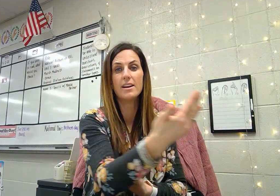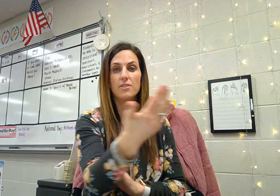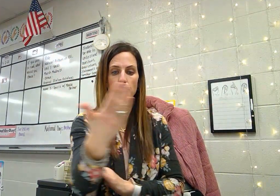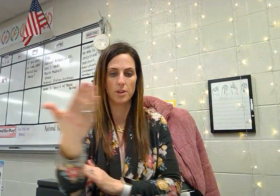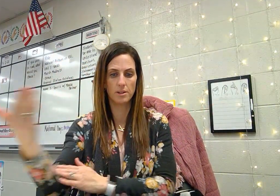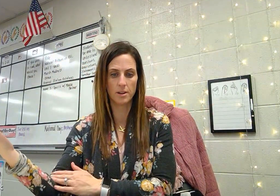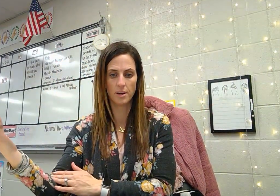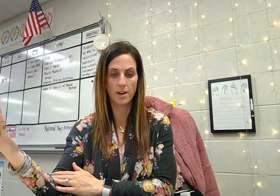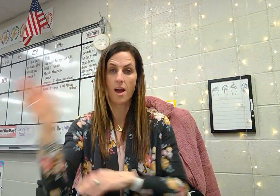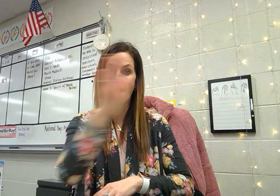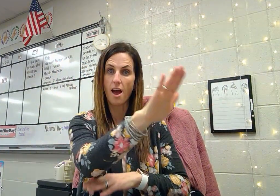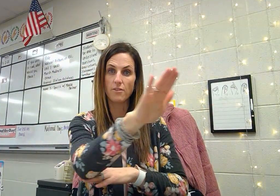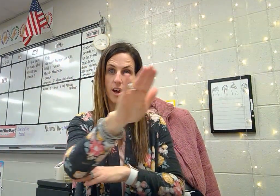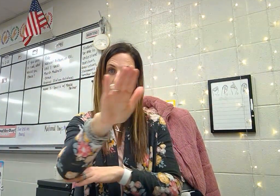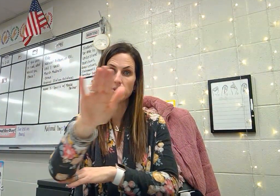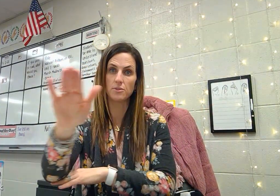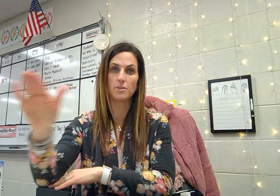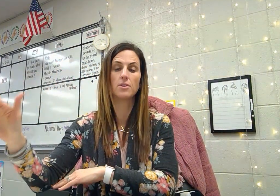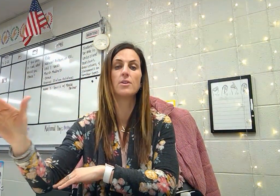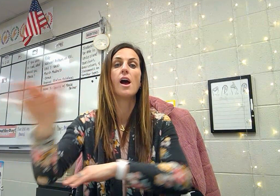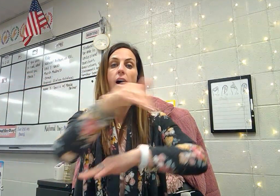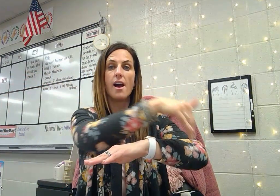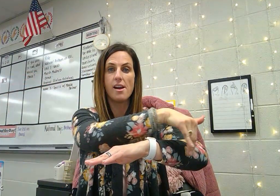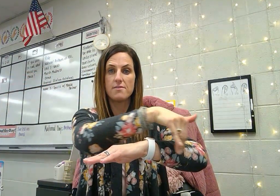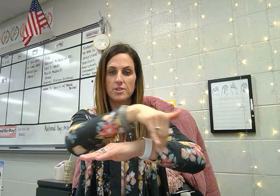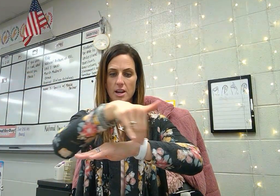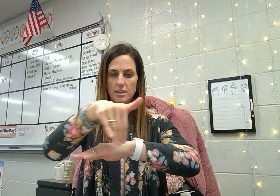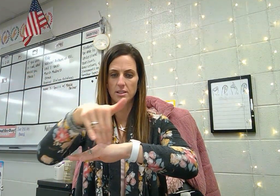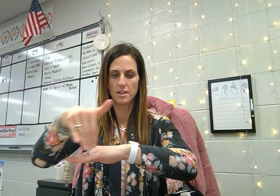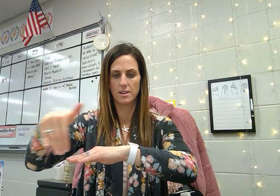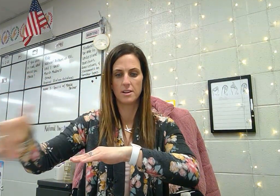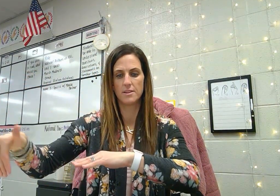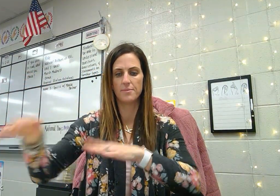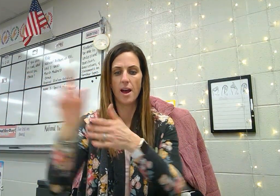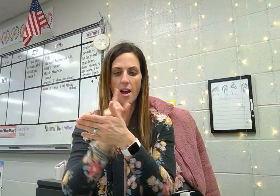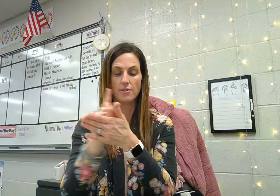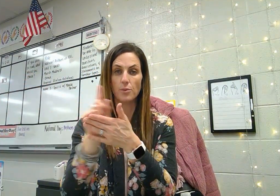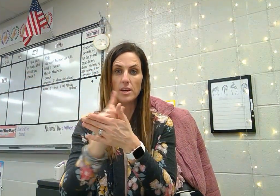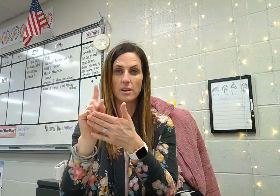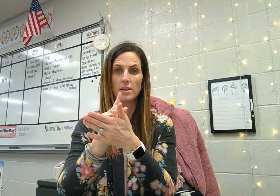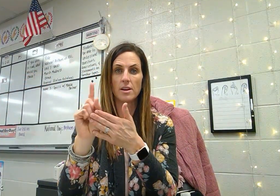every morning, every afternoon, every night, every week,